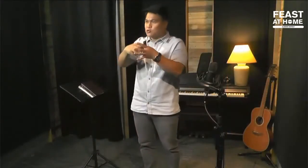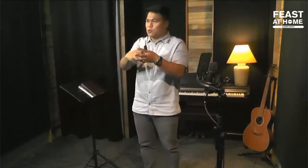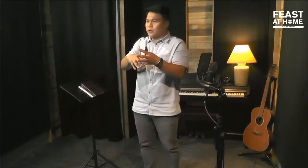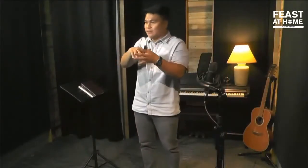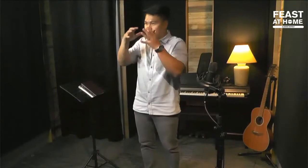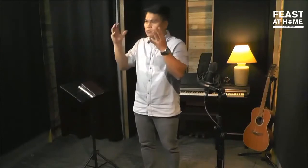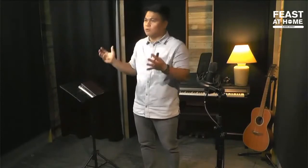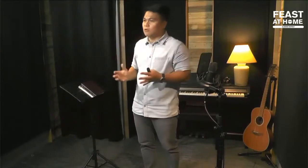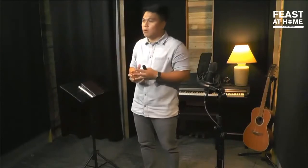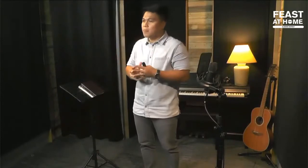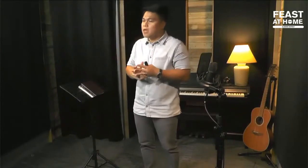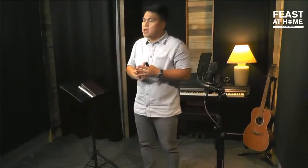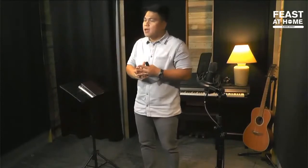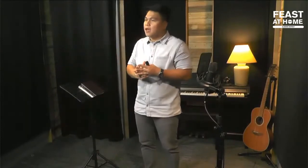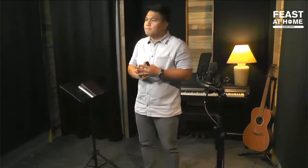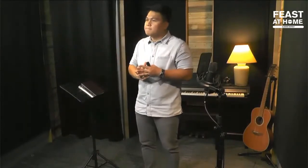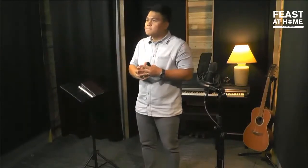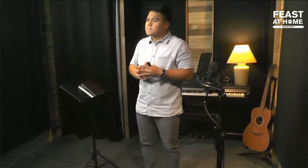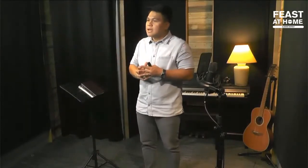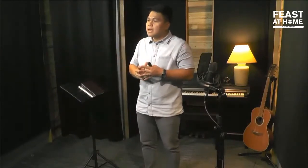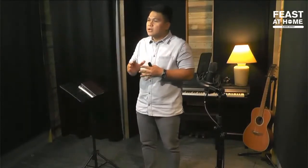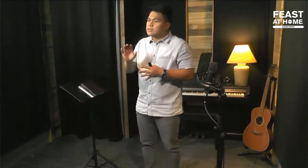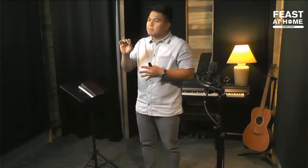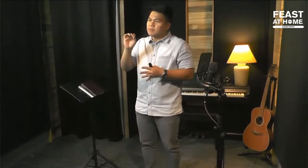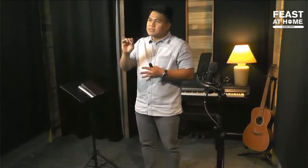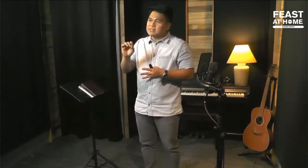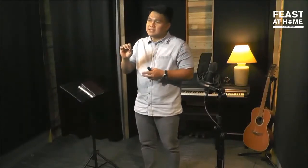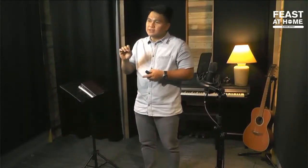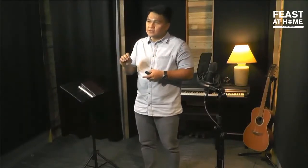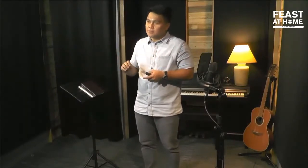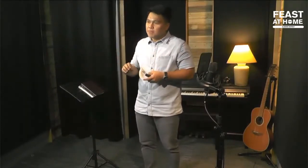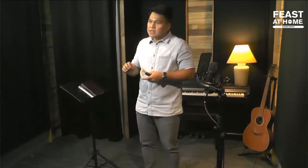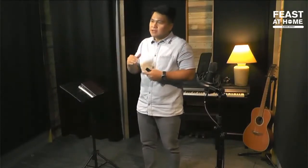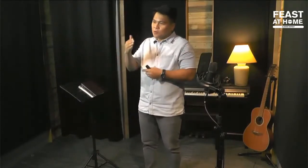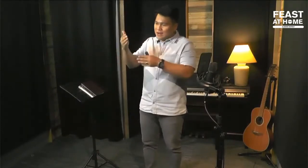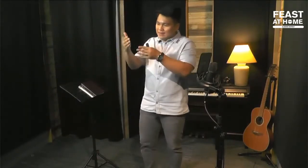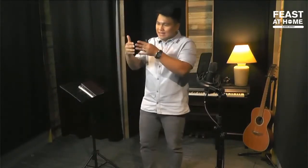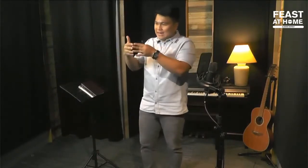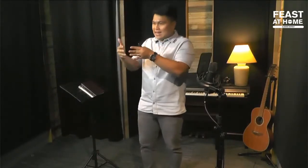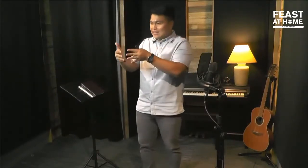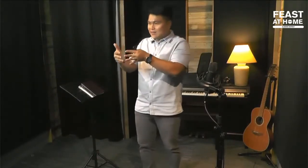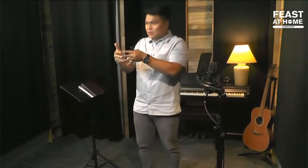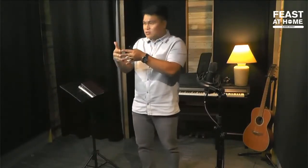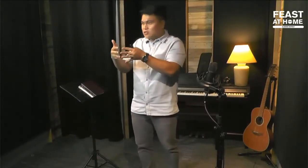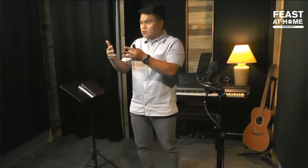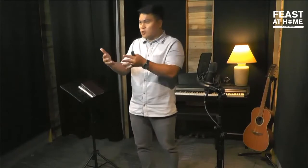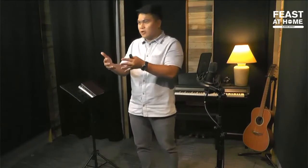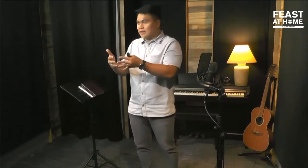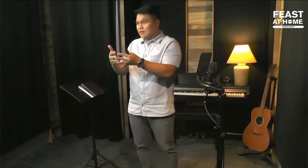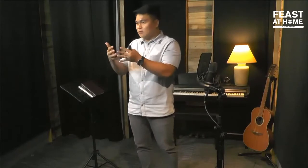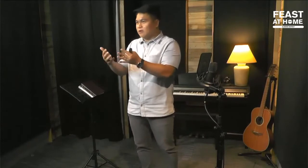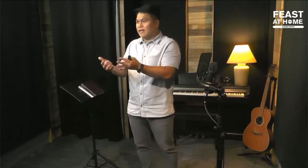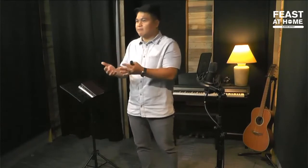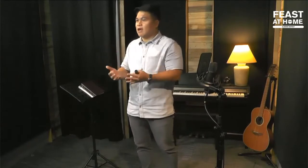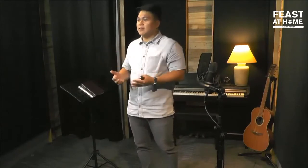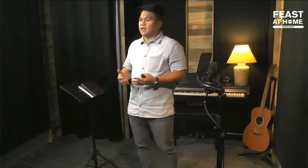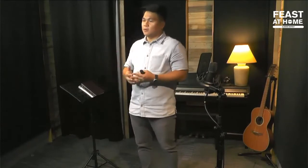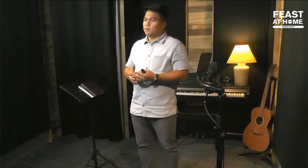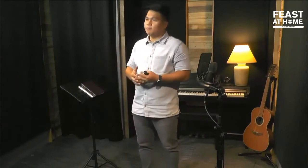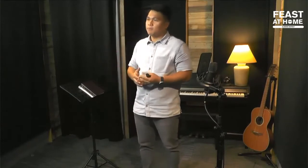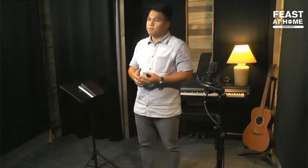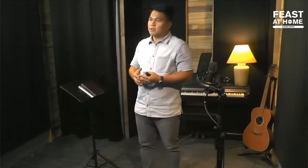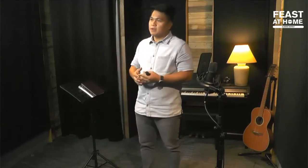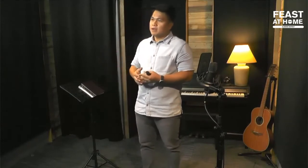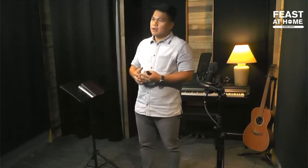this story in this whole talk. And you see, brothers and sisters, sa unang tingin natin dun sa story nitong great flood na